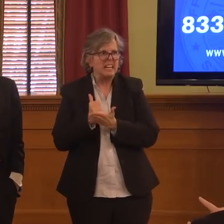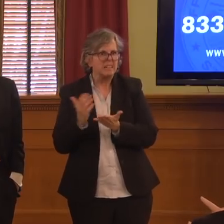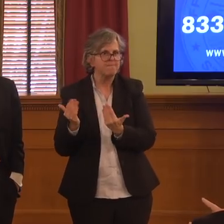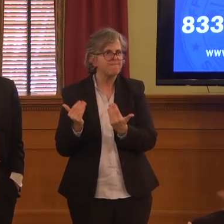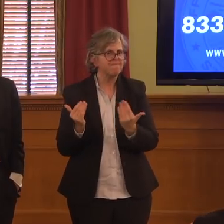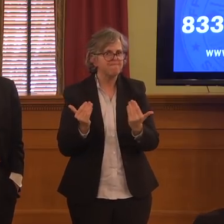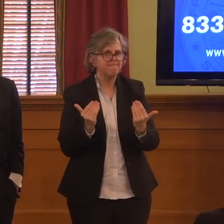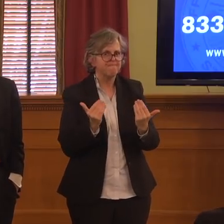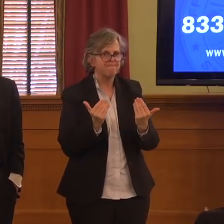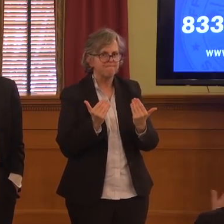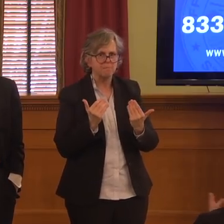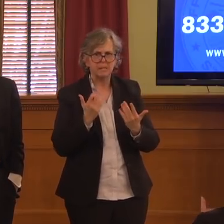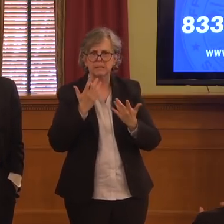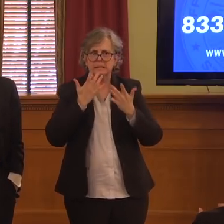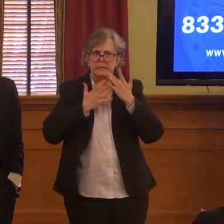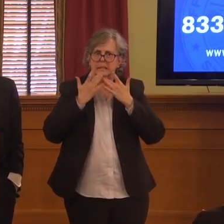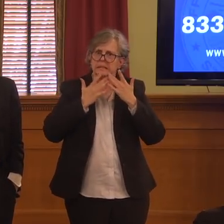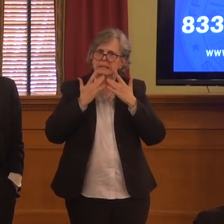are always an issue.